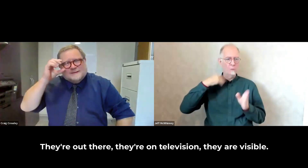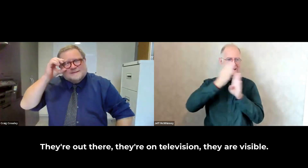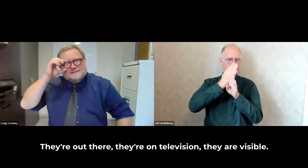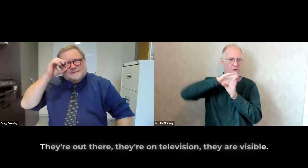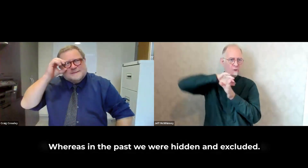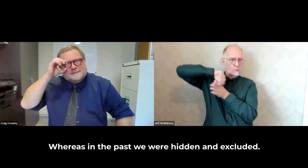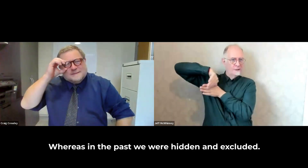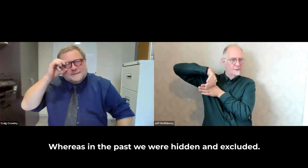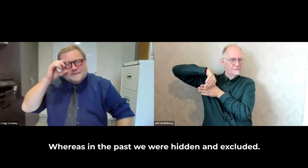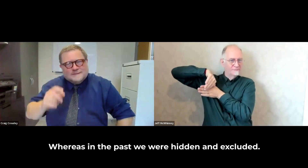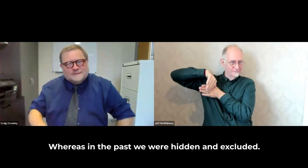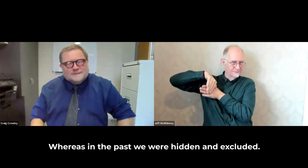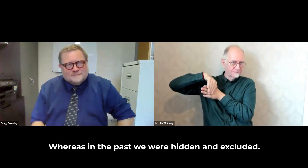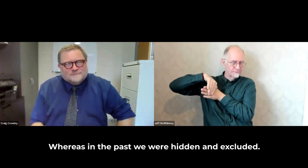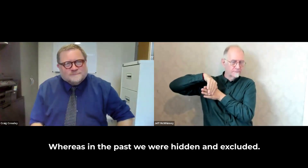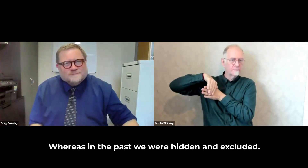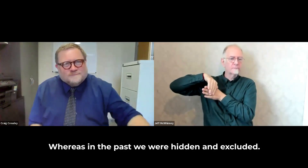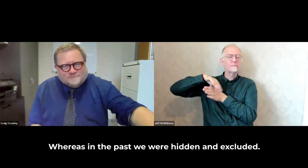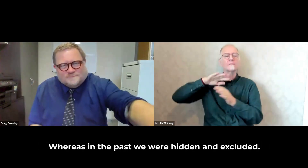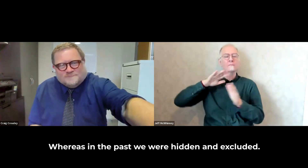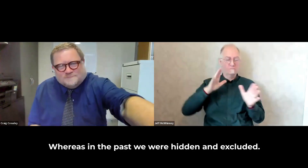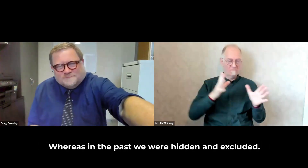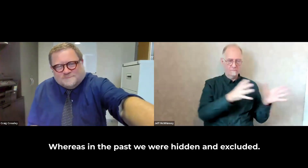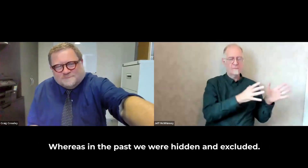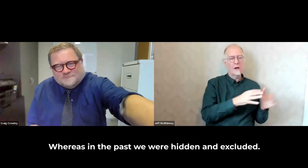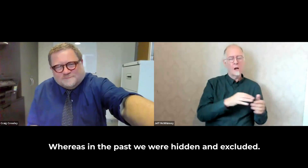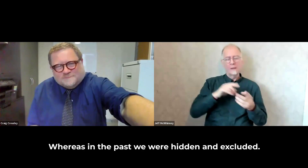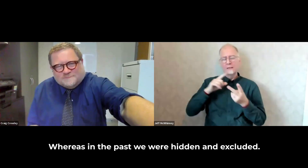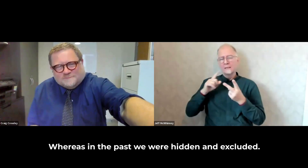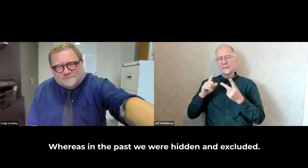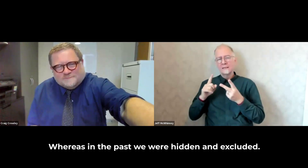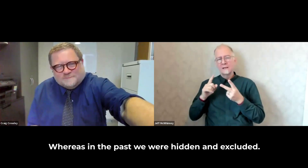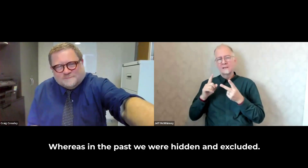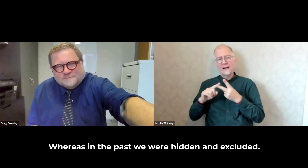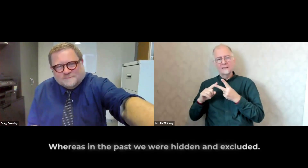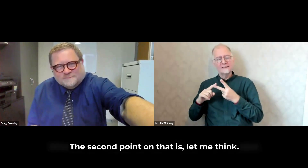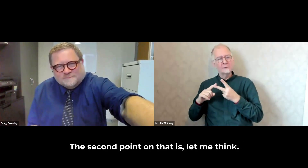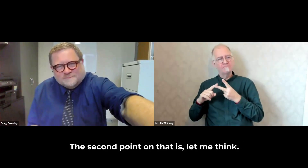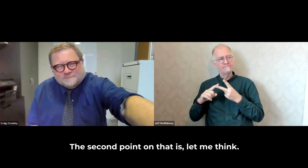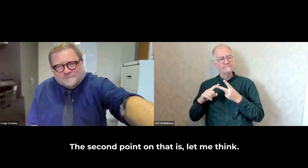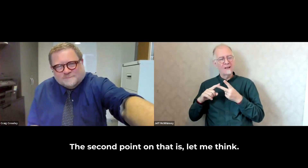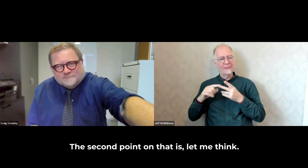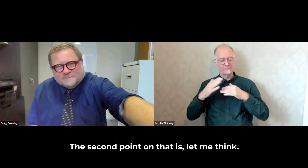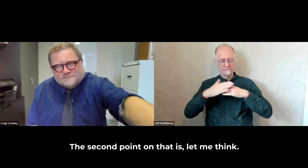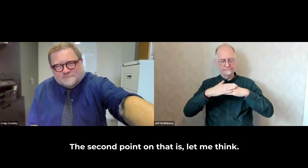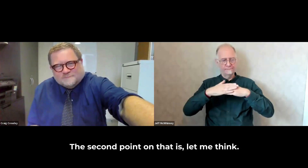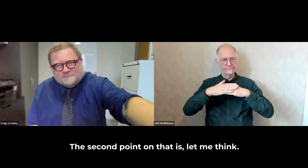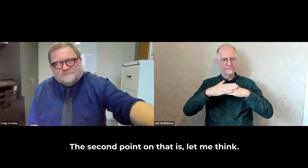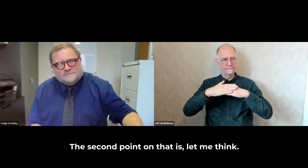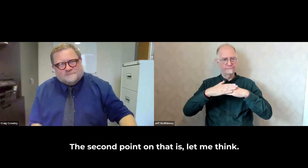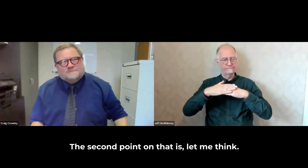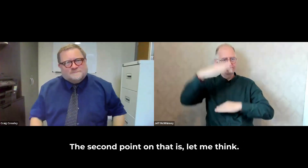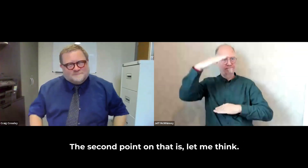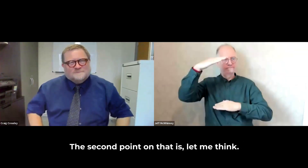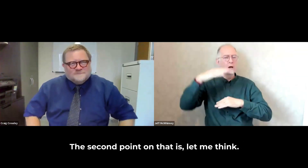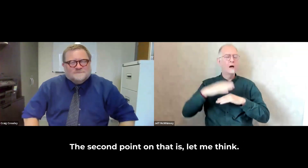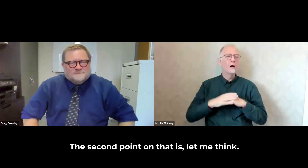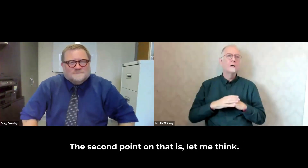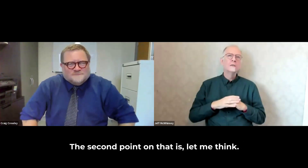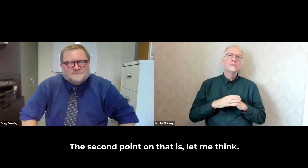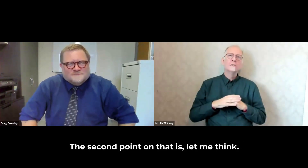are visible, whereas in the past we were hidden and excluded. The second point on